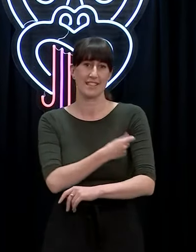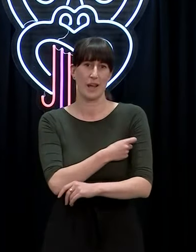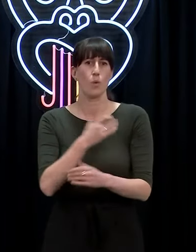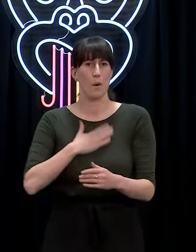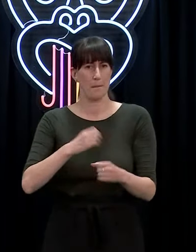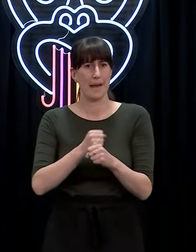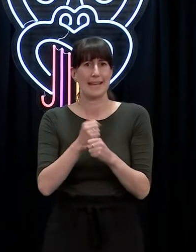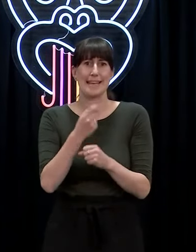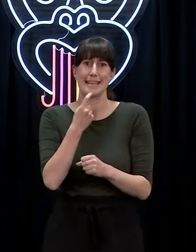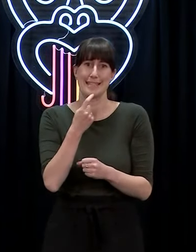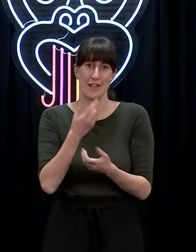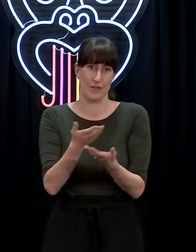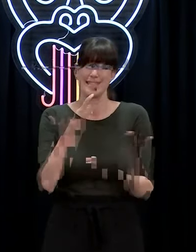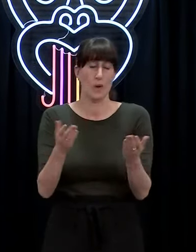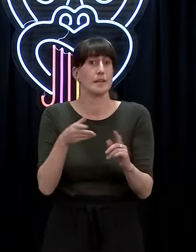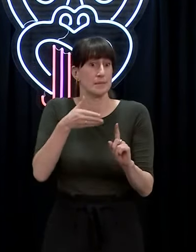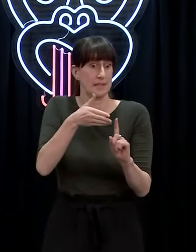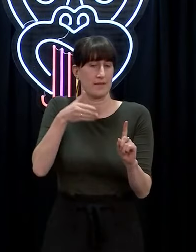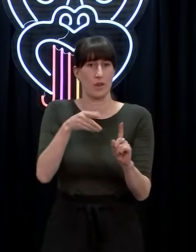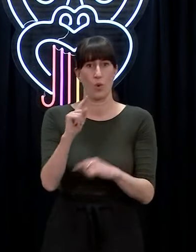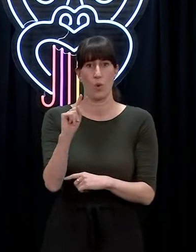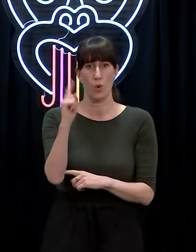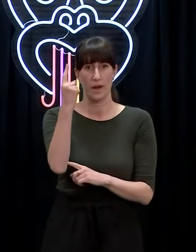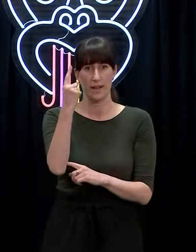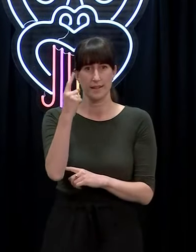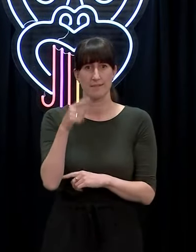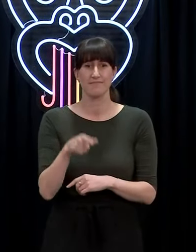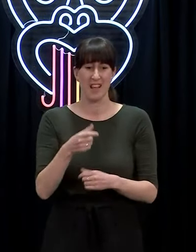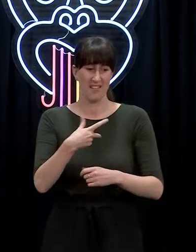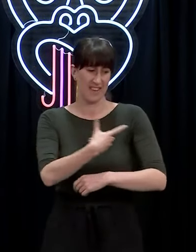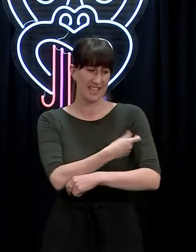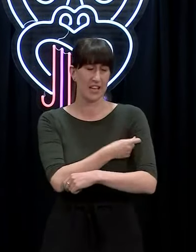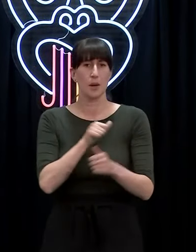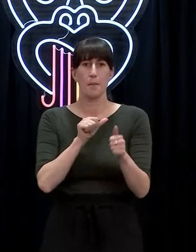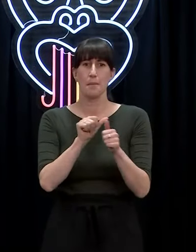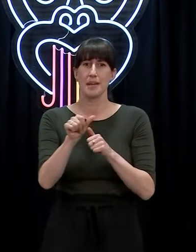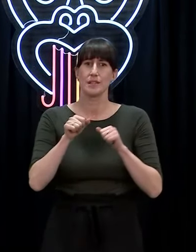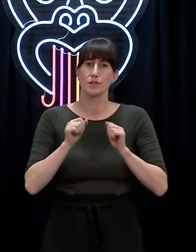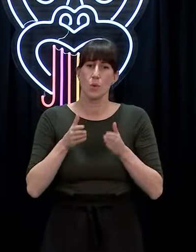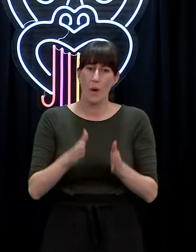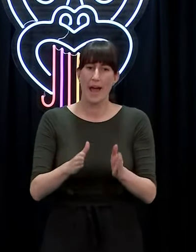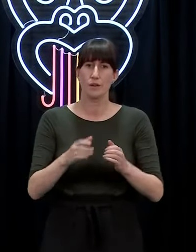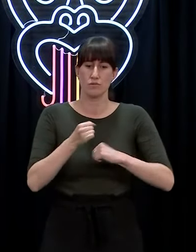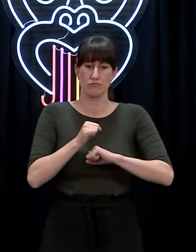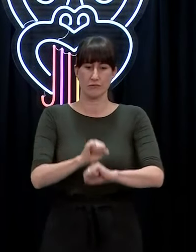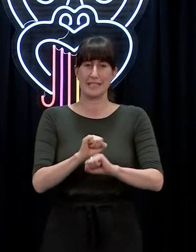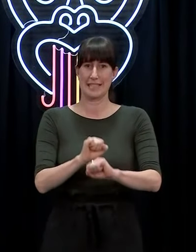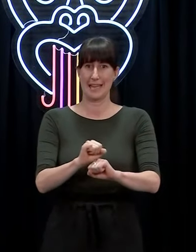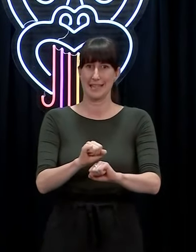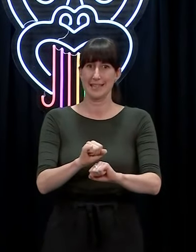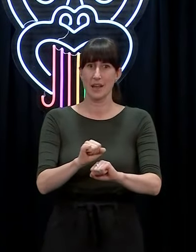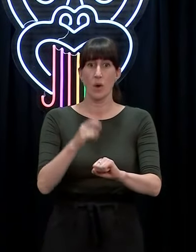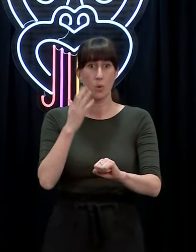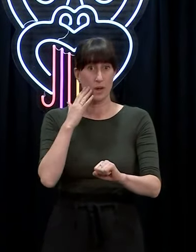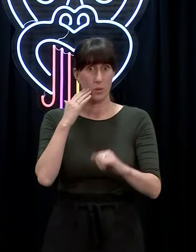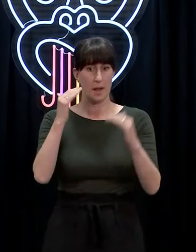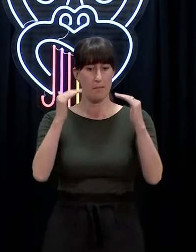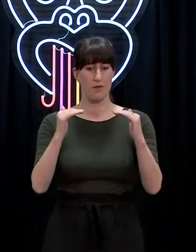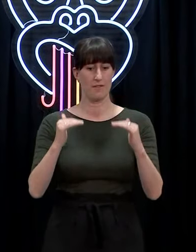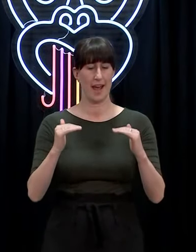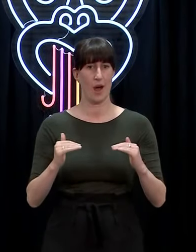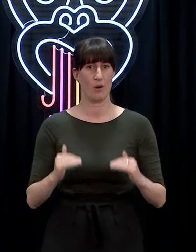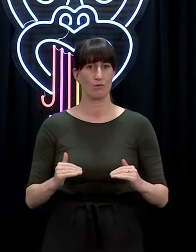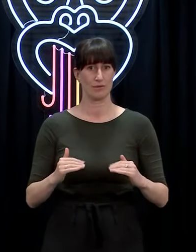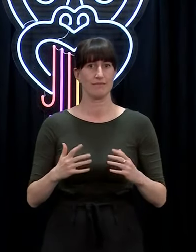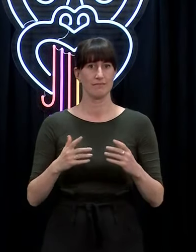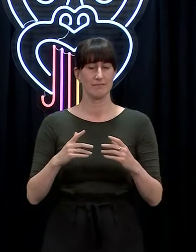Auckland. It is our best protection as we plan to move down alert levels. On to managed